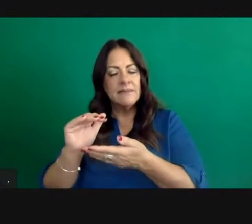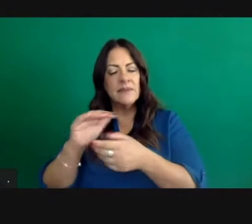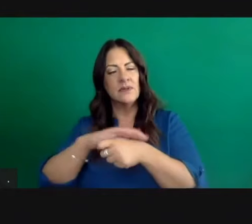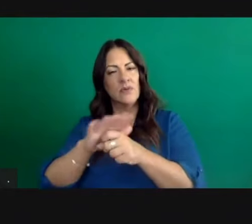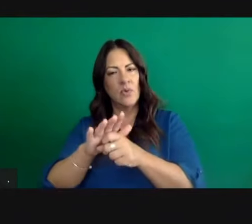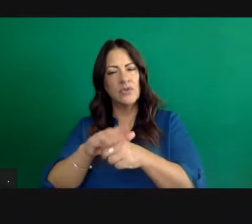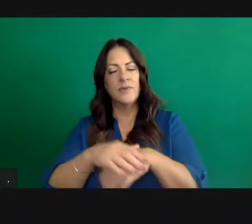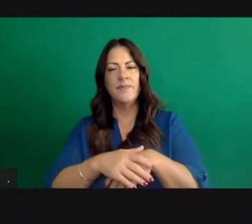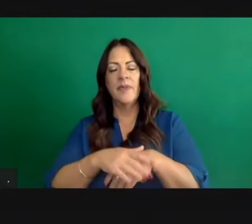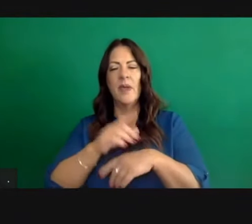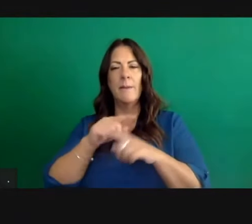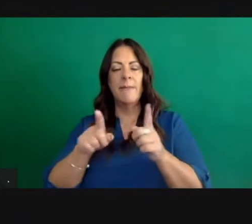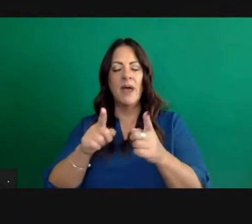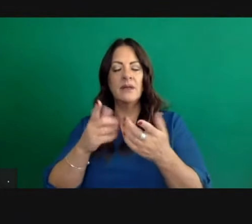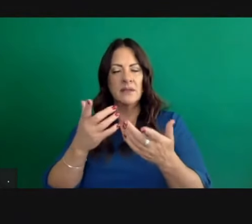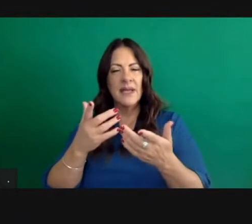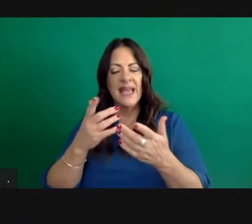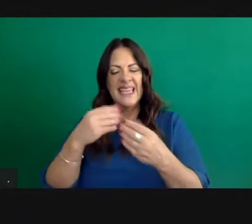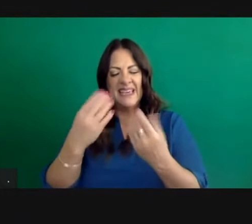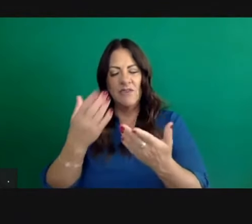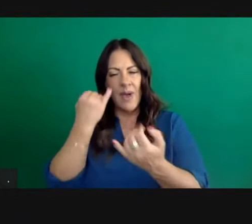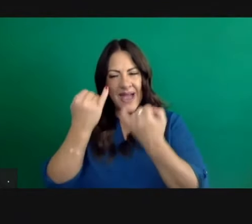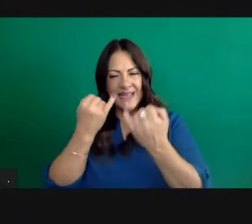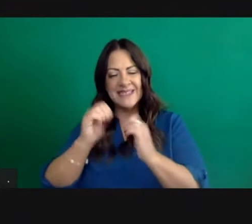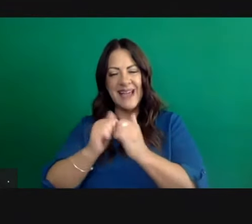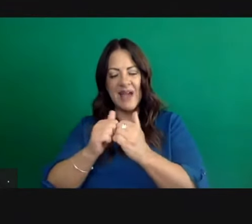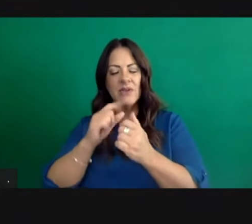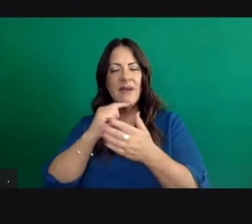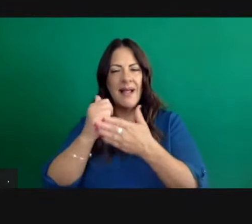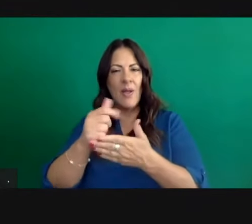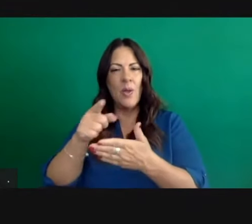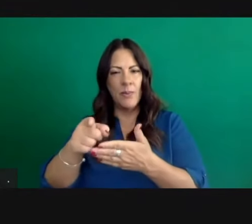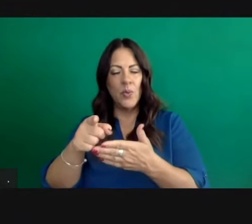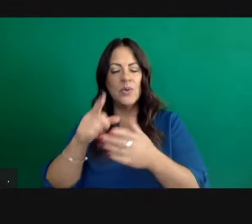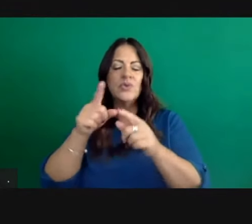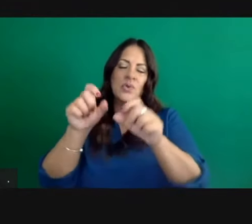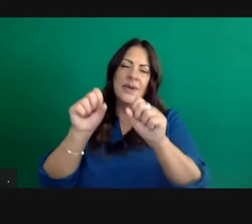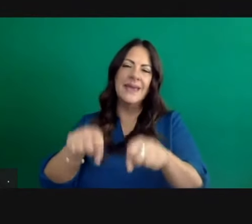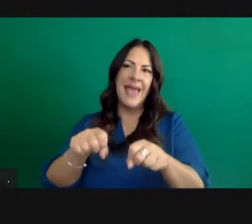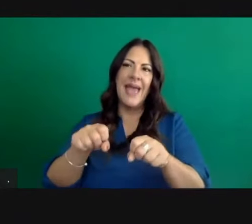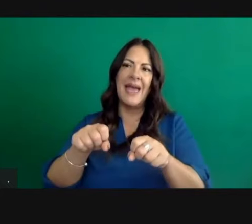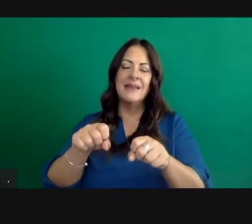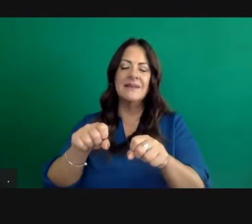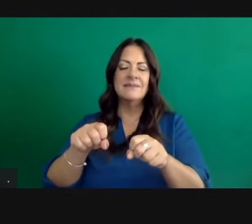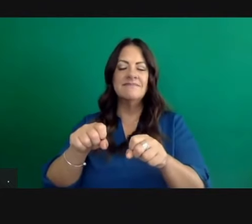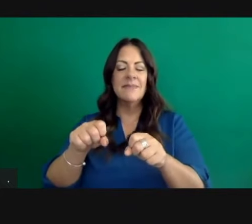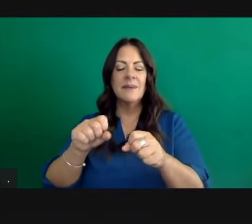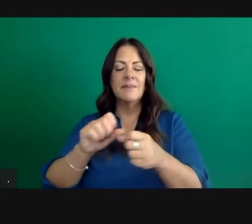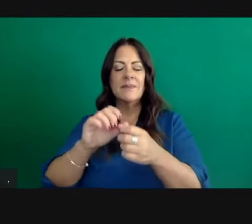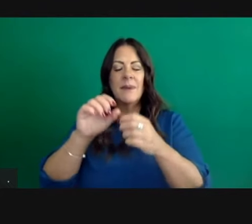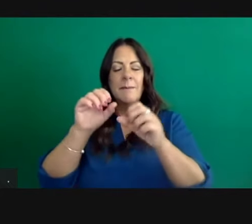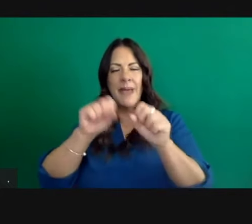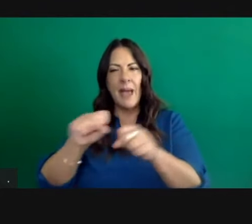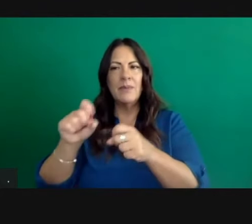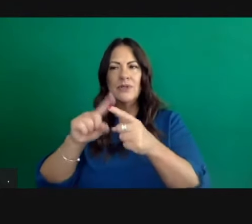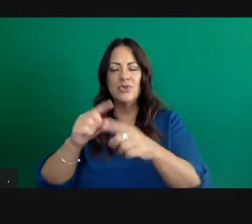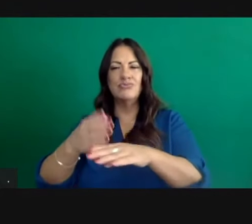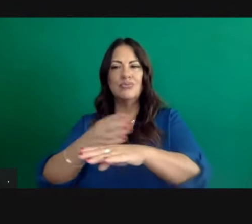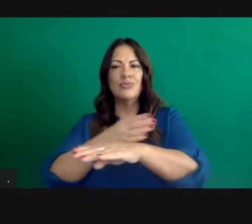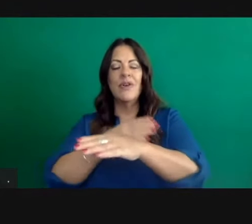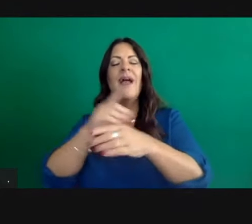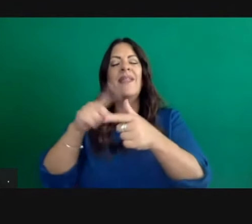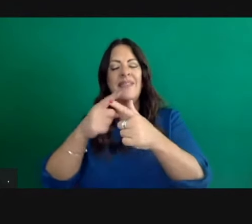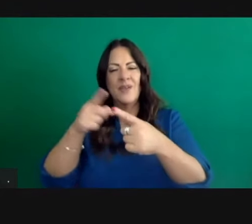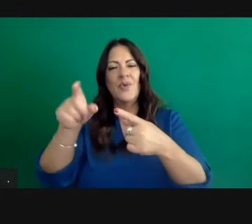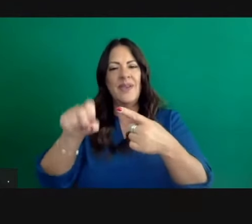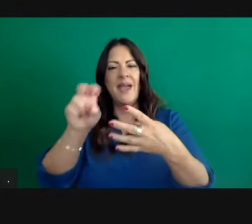bring transmission rates down, and then move into a less restrictive tier more quickly. I'm not sure if San Diego and